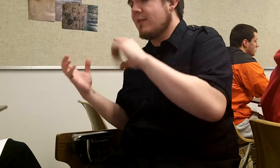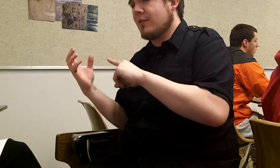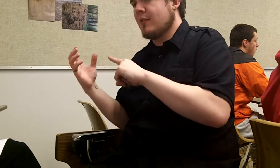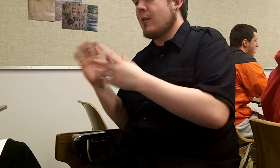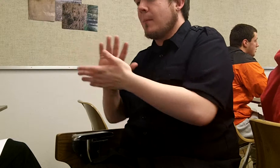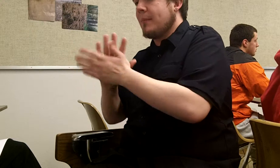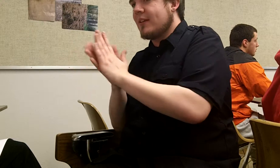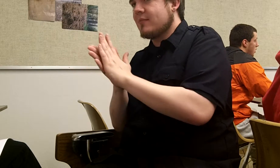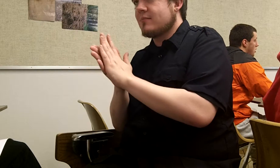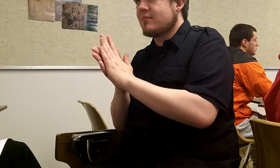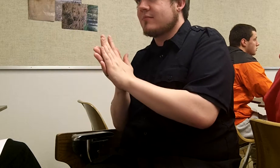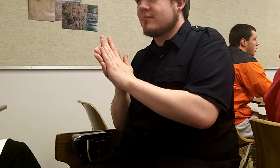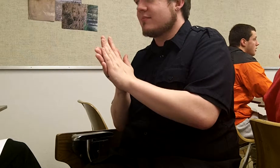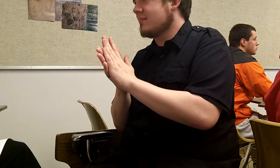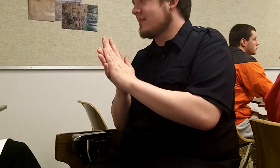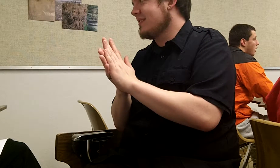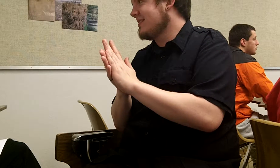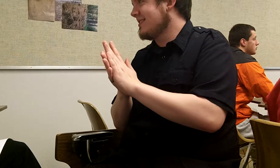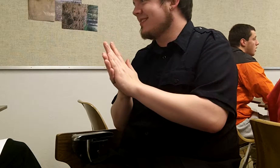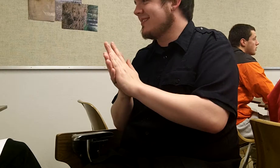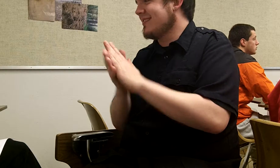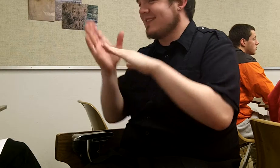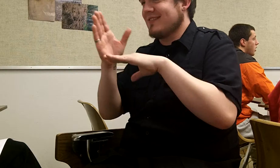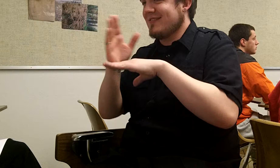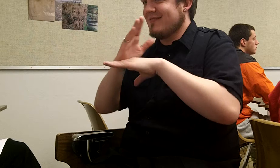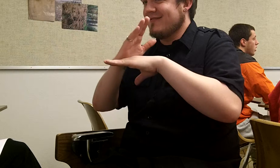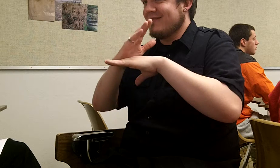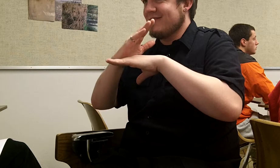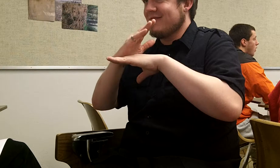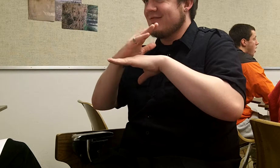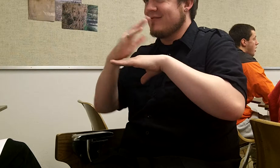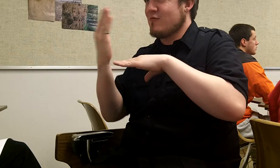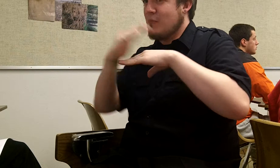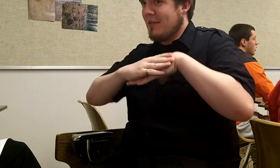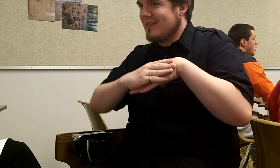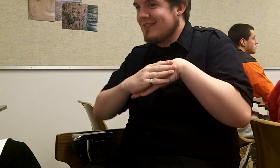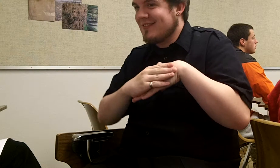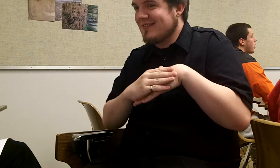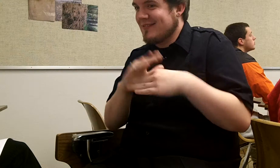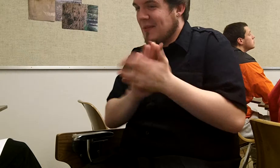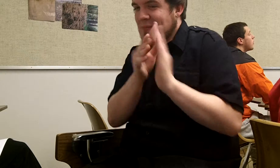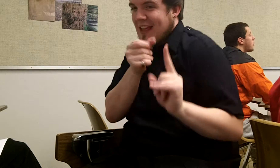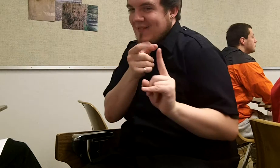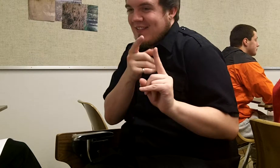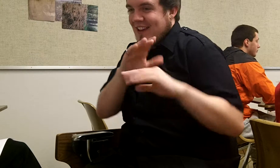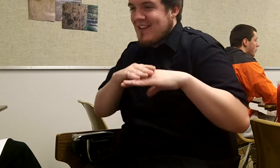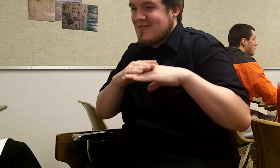repressed. Well, disheveled becomes activated and actually represses GSK3. I should draw that better